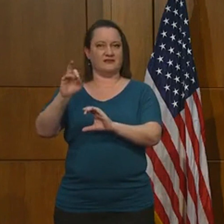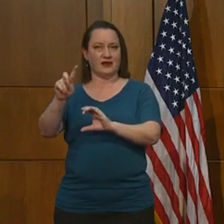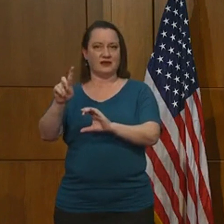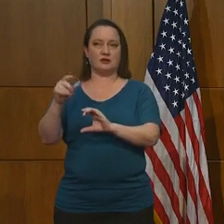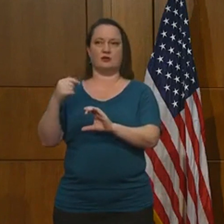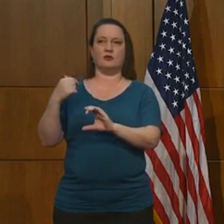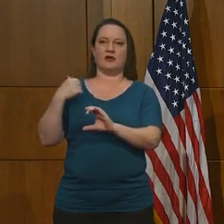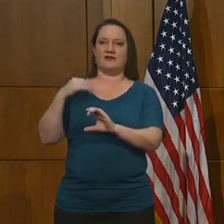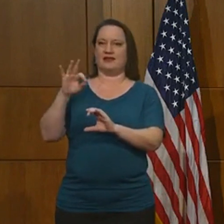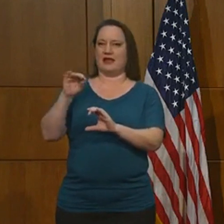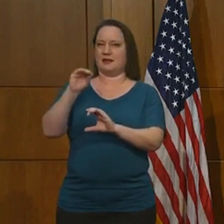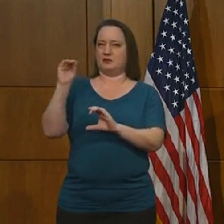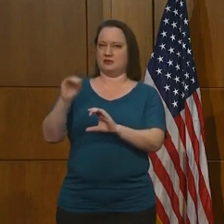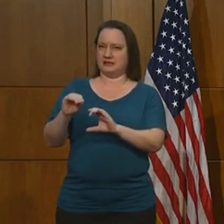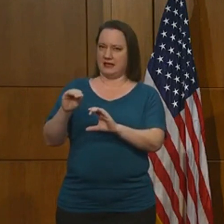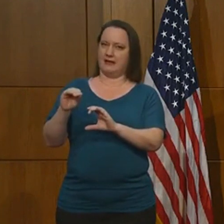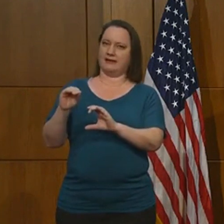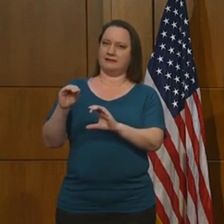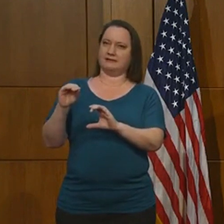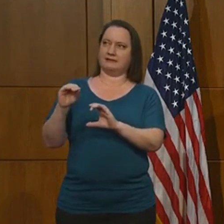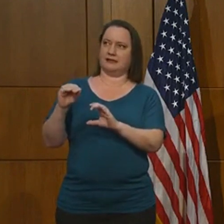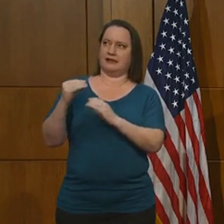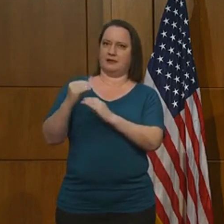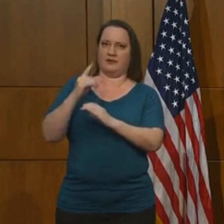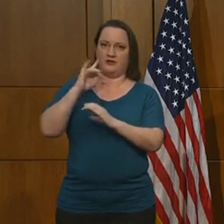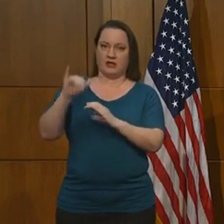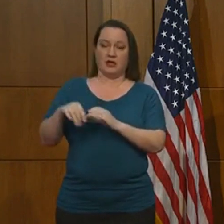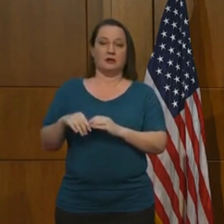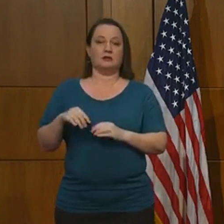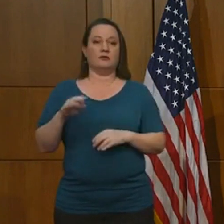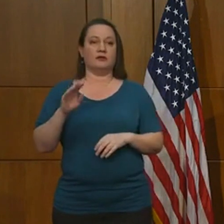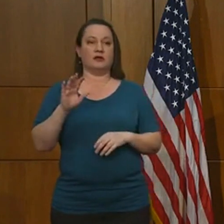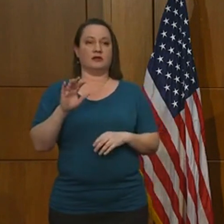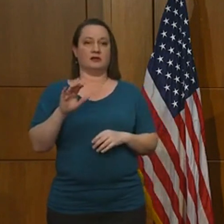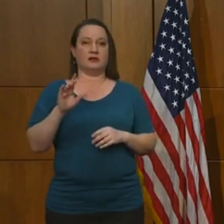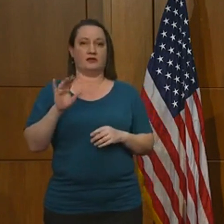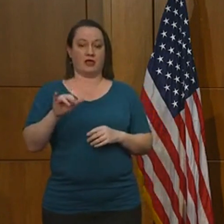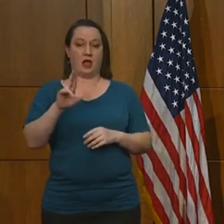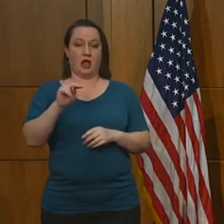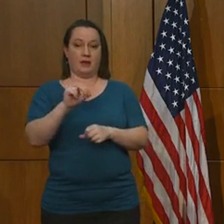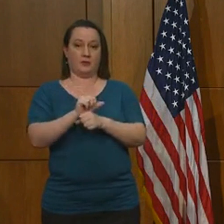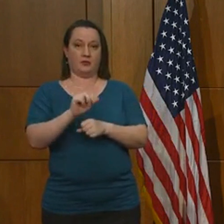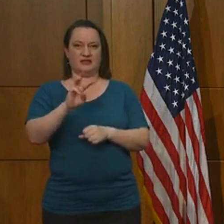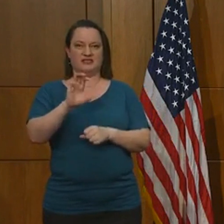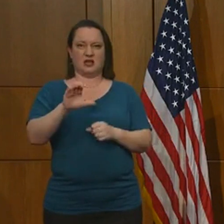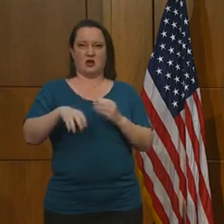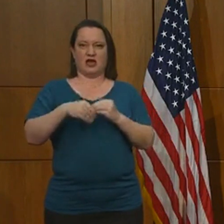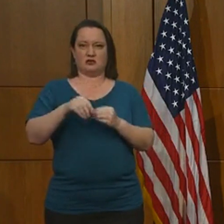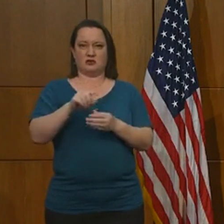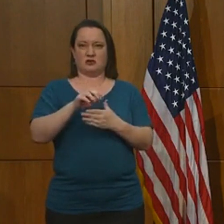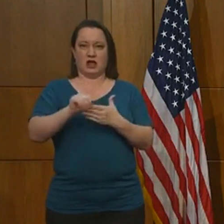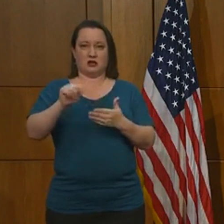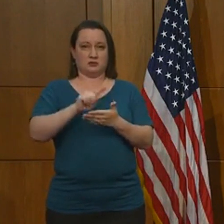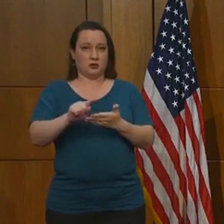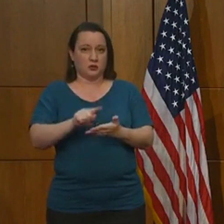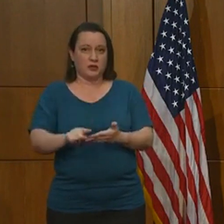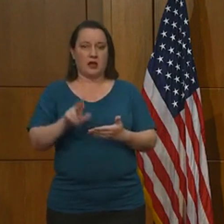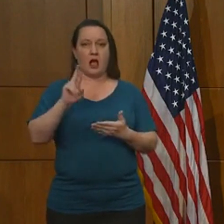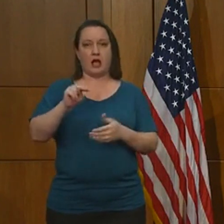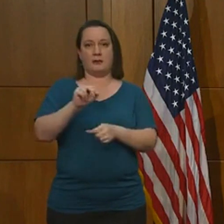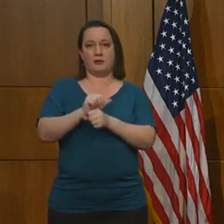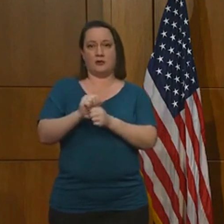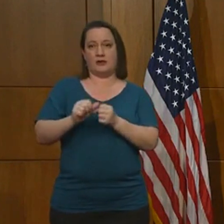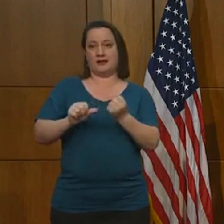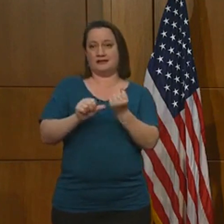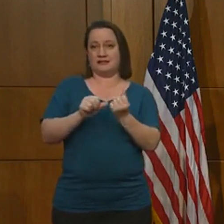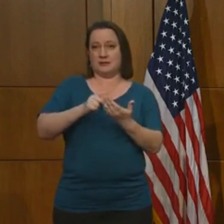that. A lot of the unemployment is the $600 extra per week, and also the Pandemic Unemployment Assistance Program, which is